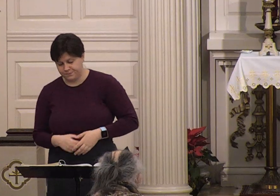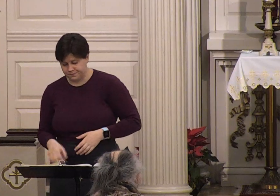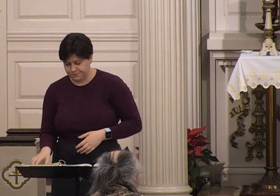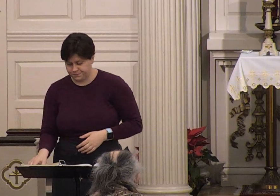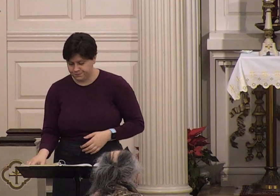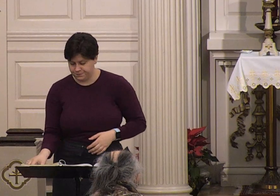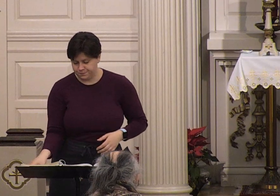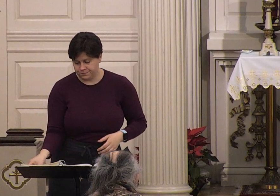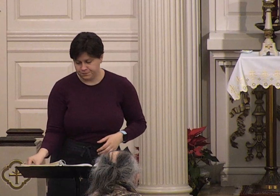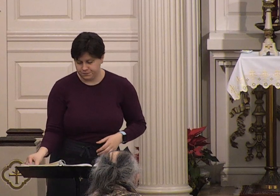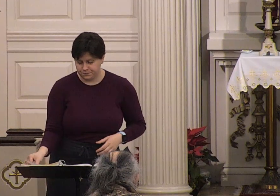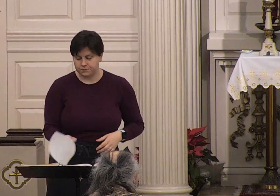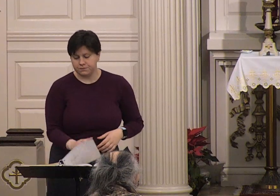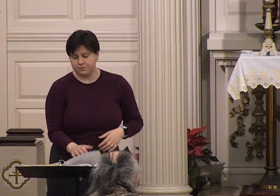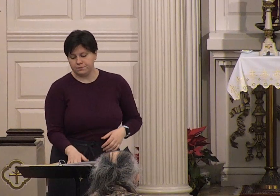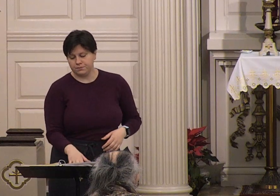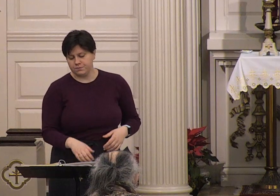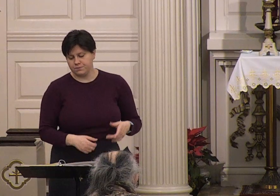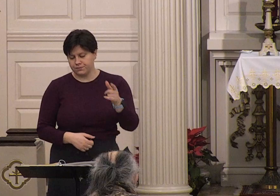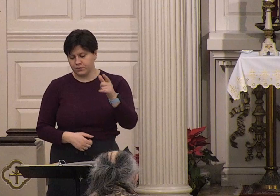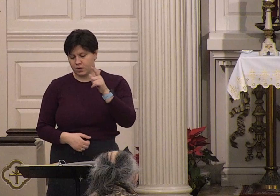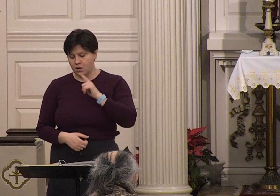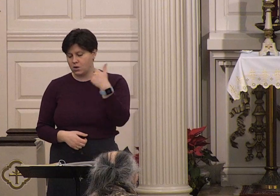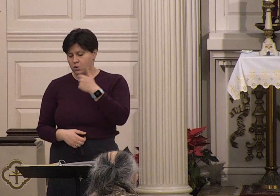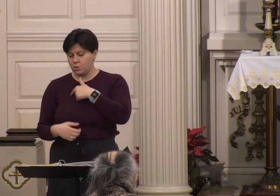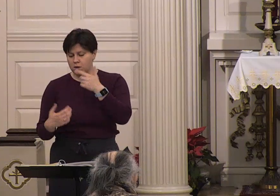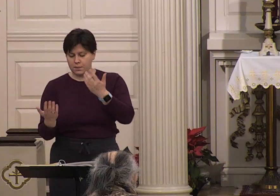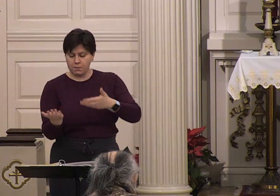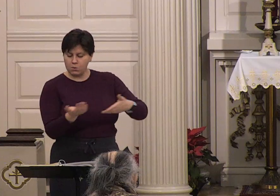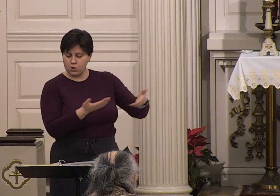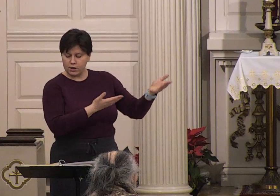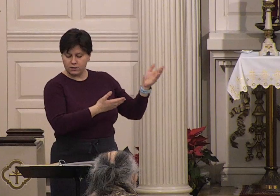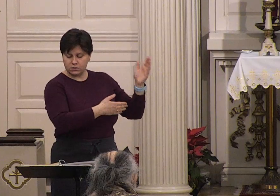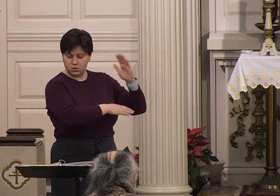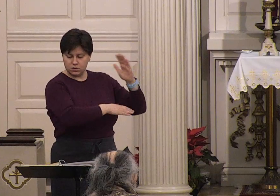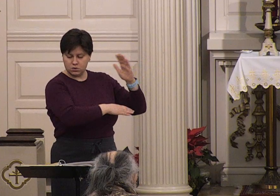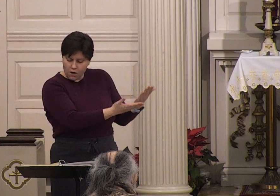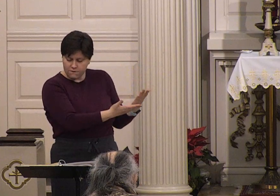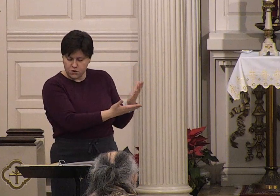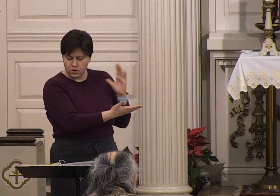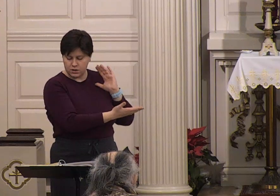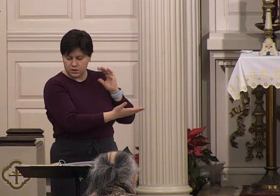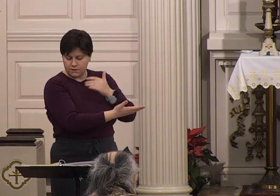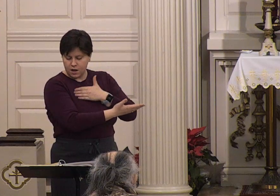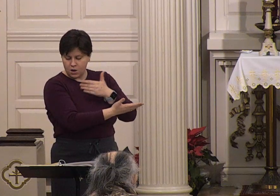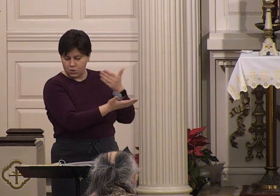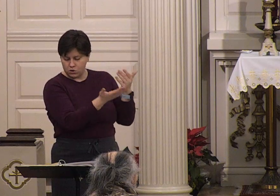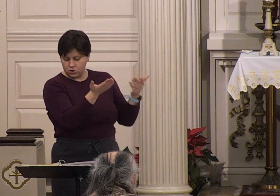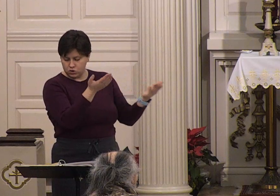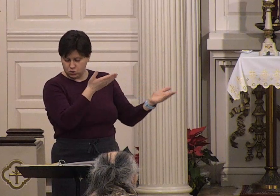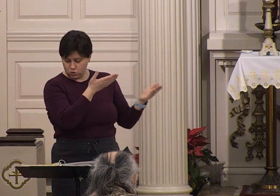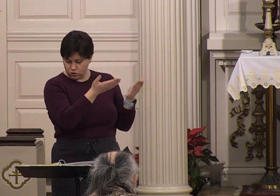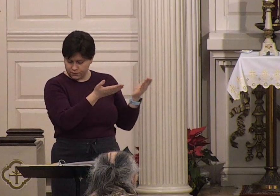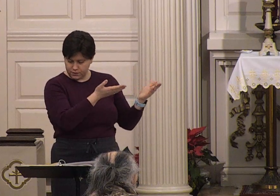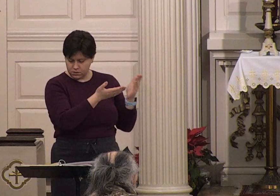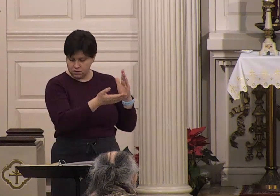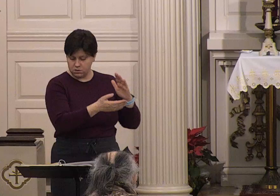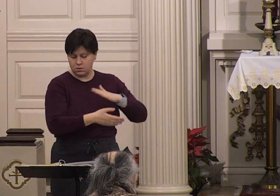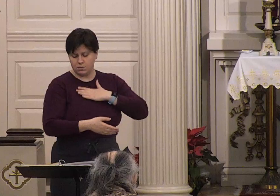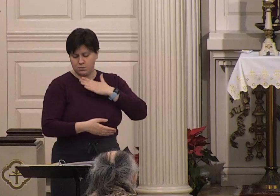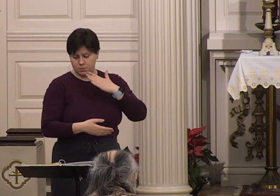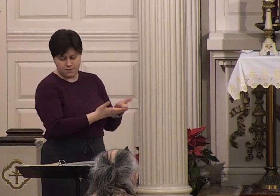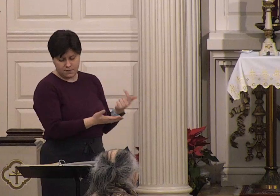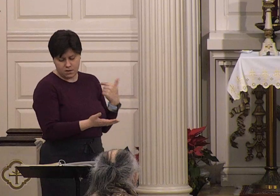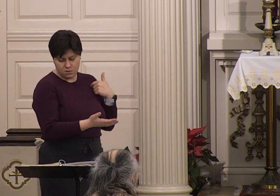O Lord, we bring to your altar these offerings of our service. Be pleased to receive them, we